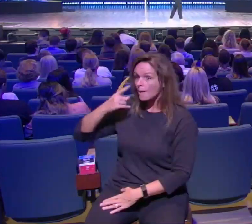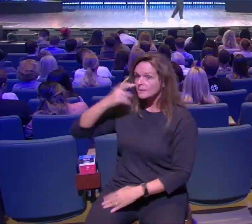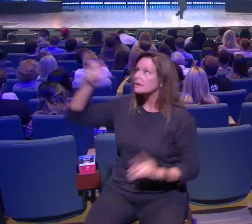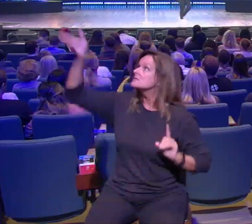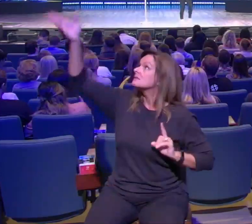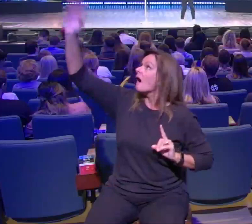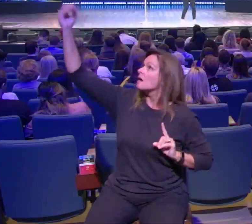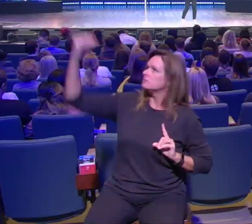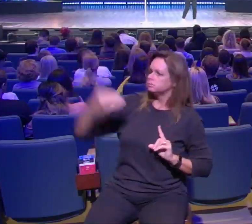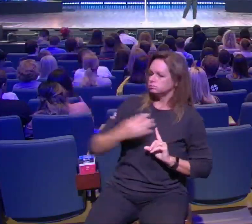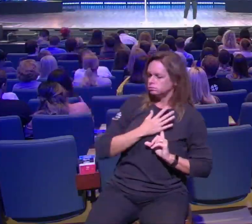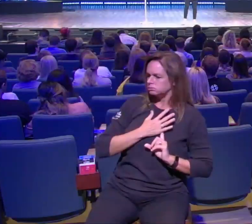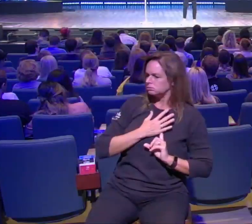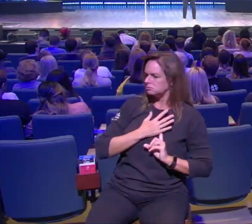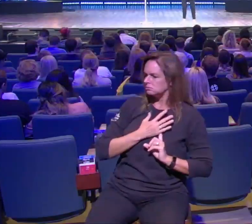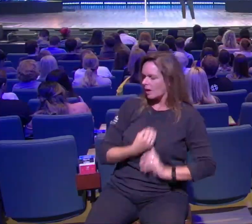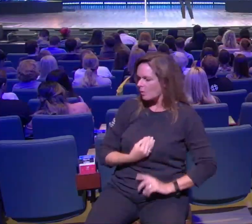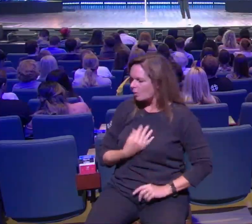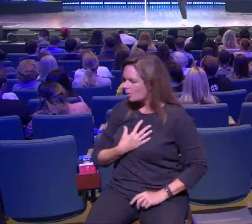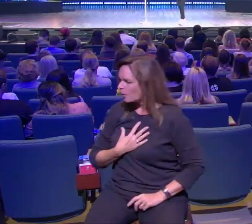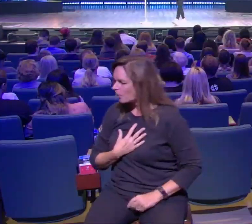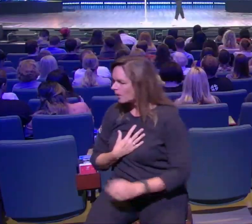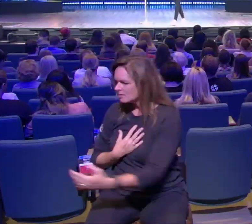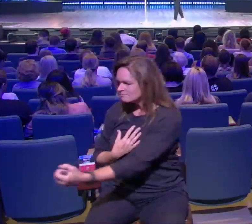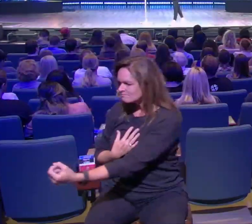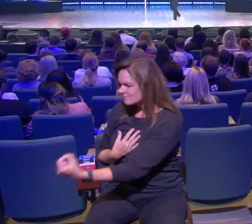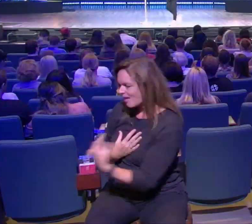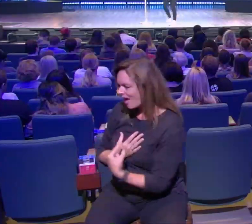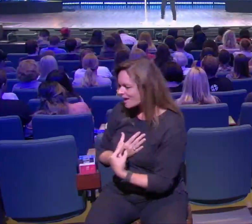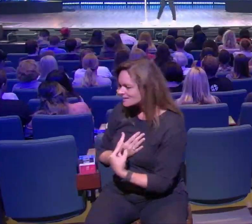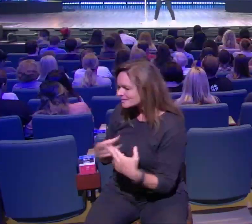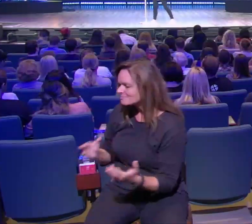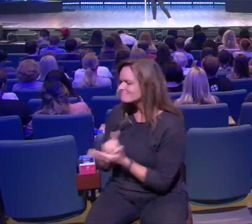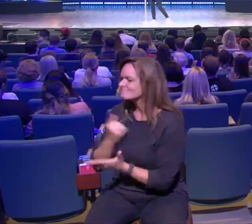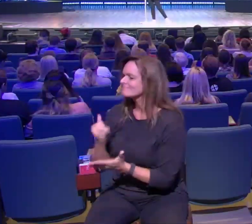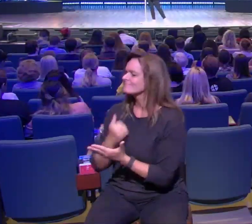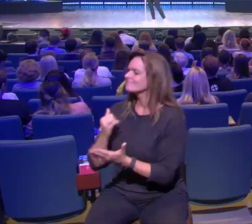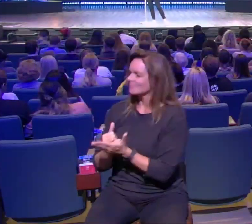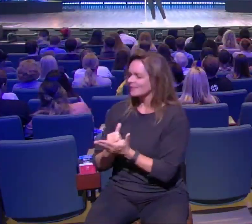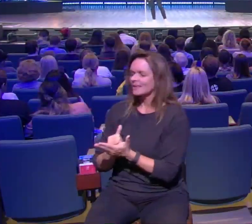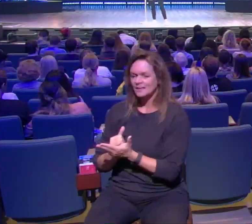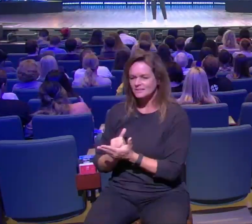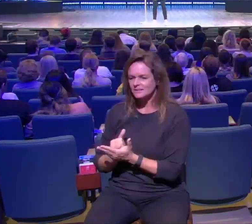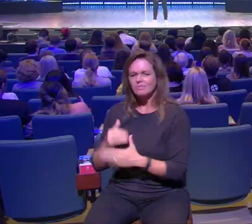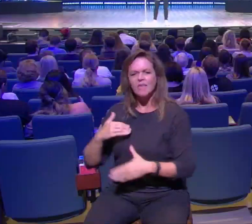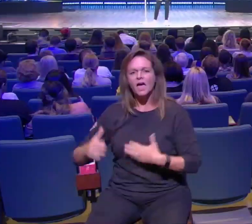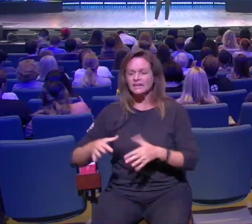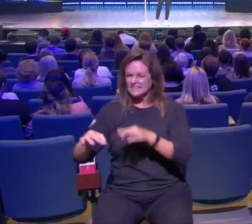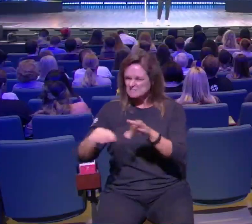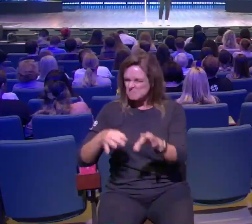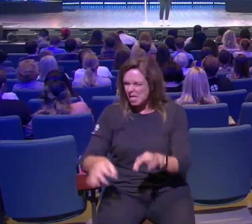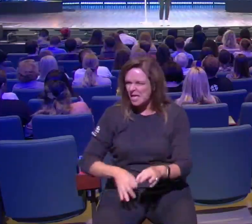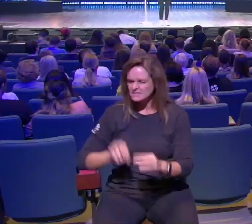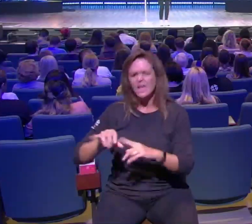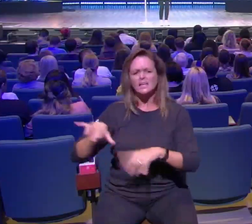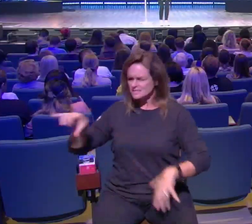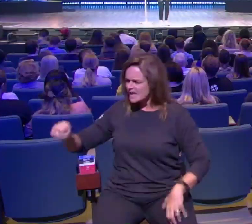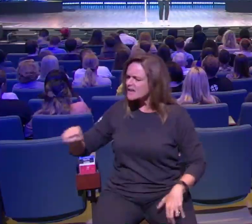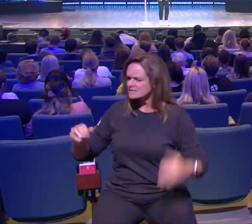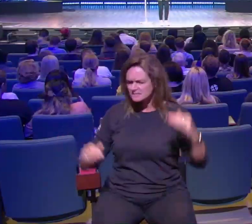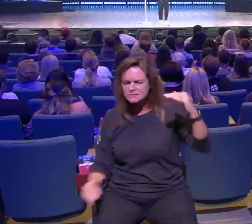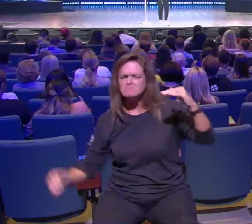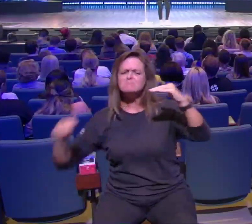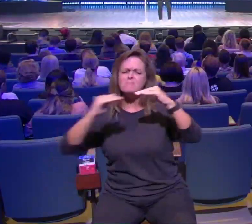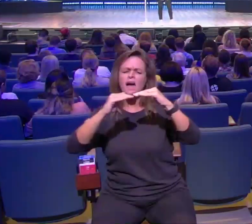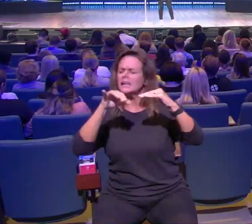he was just waiting for somebody to ask. And see, he doesn't stop there. He goes on to say say to